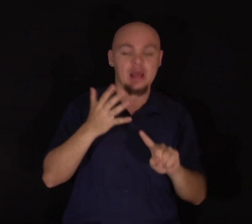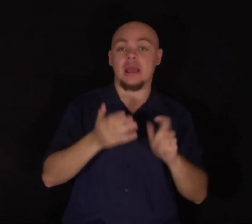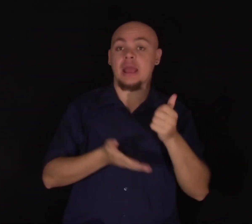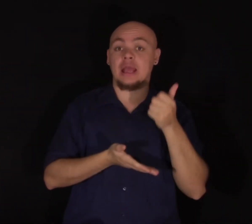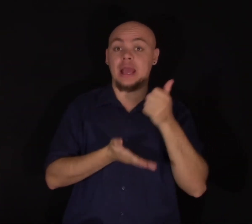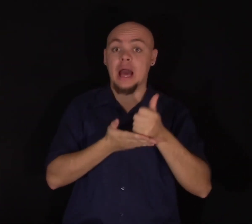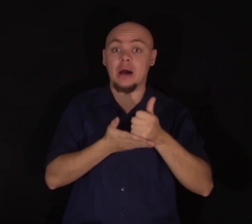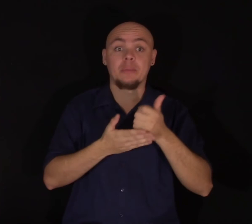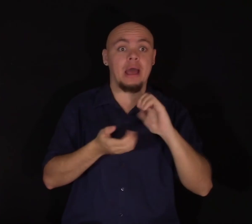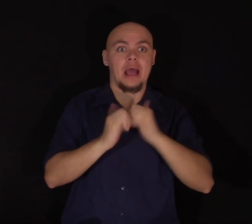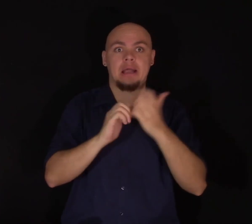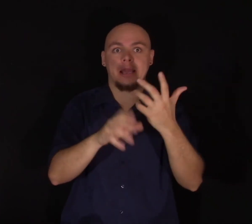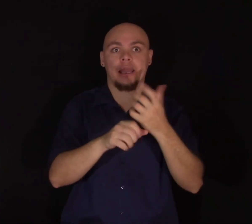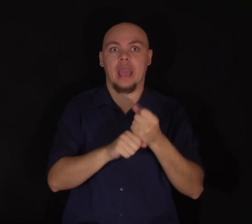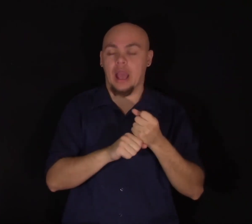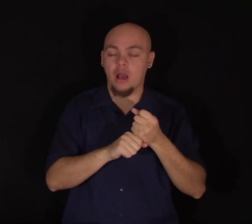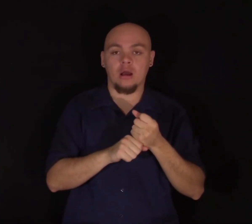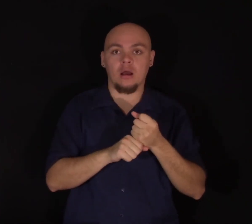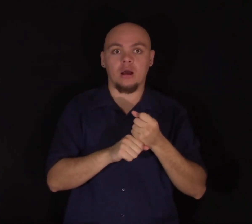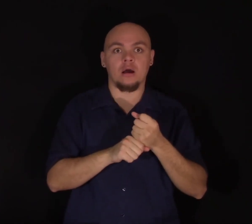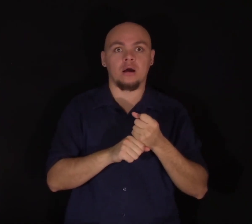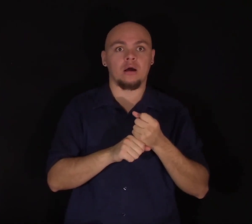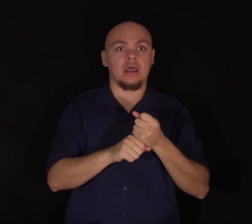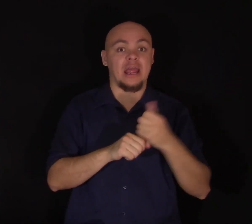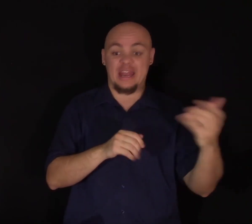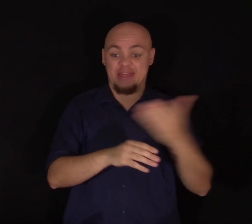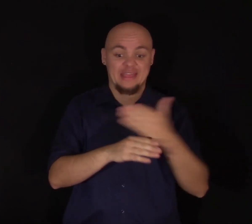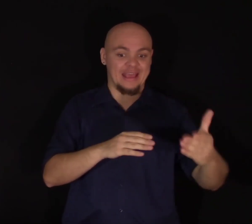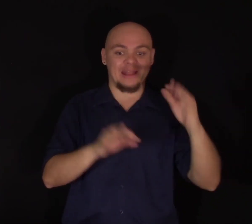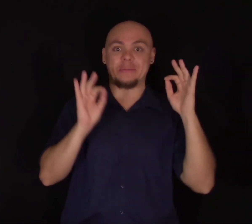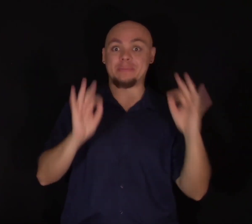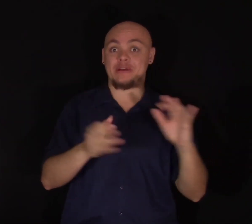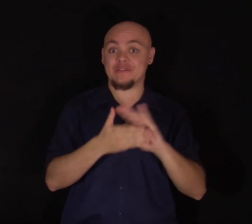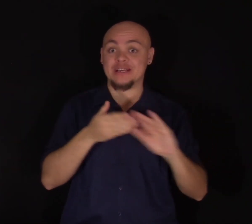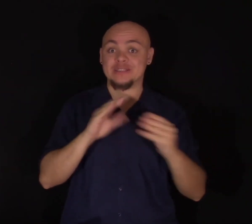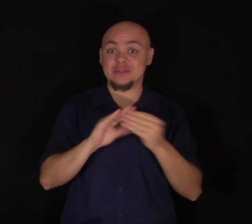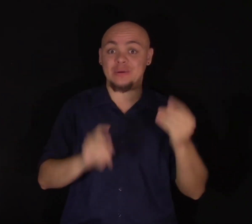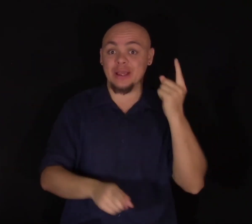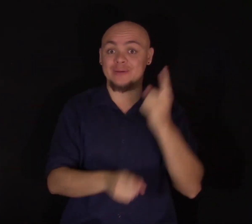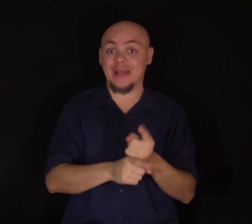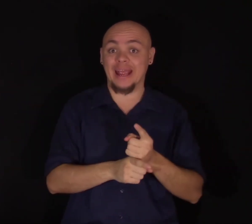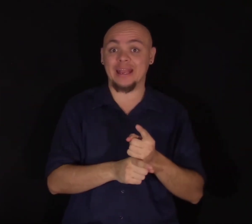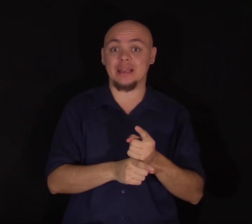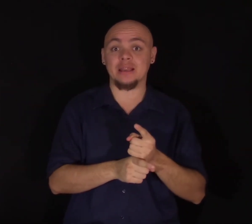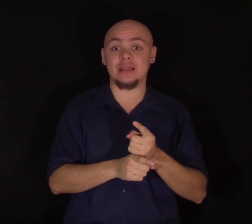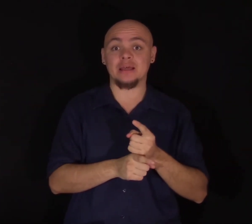help and everything being great in the end. Perfect story arc, right?